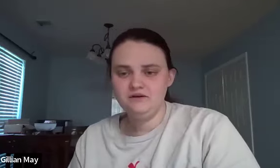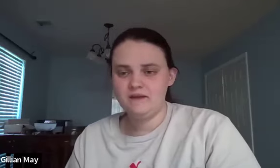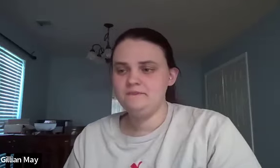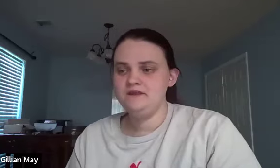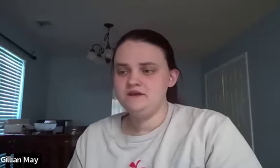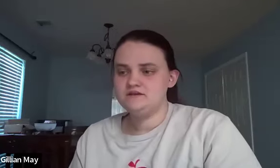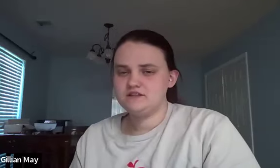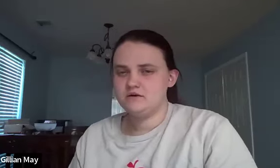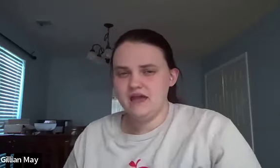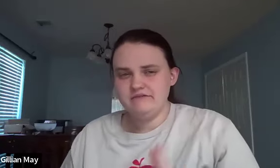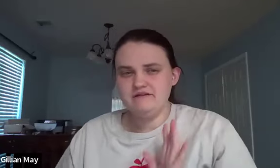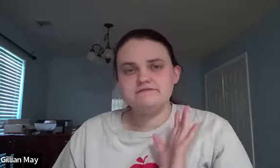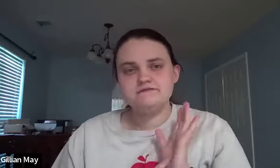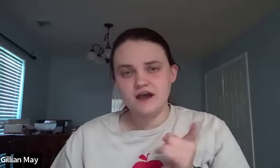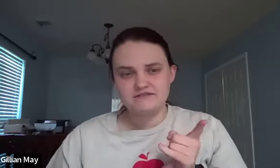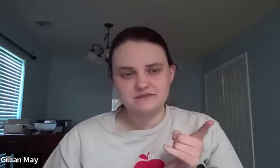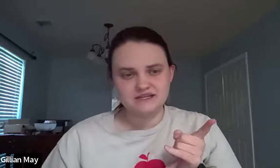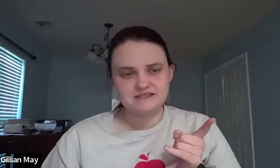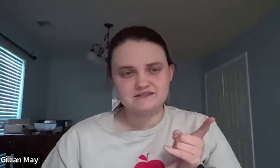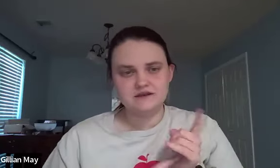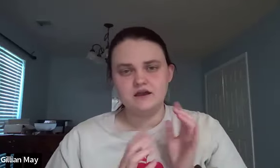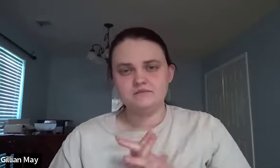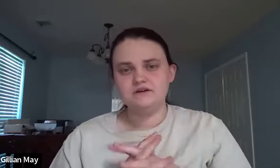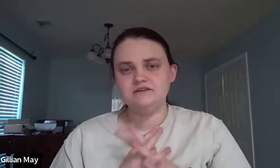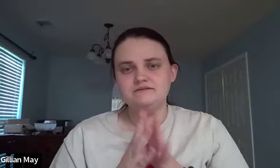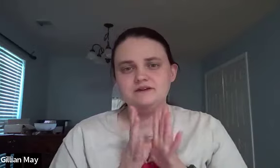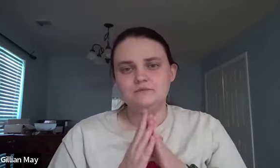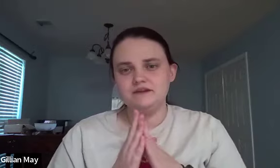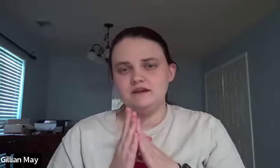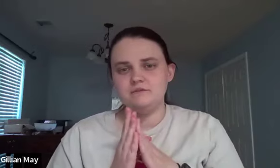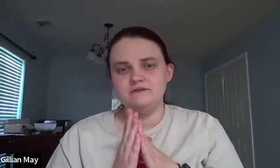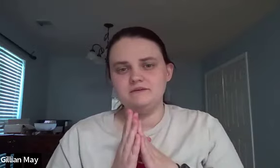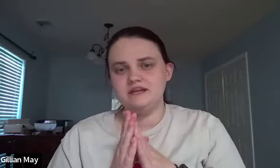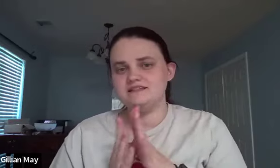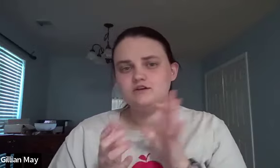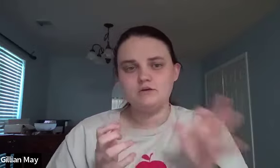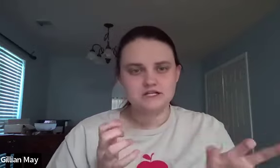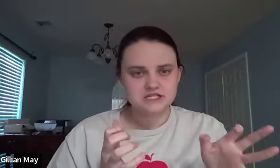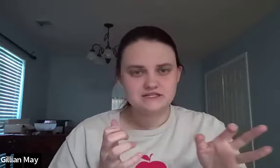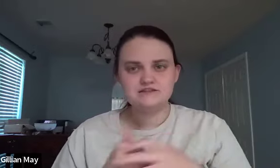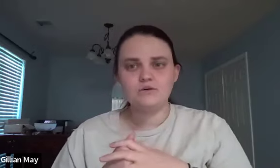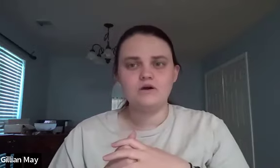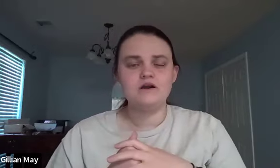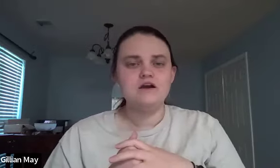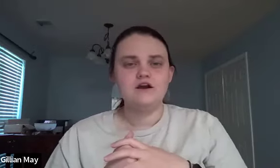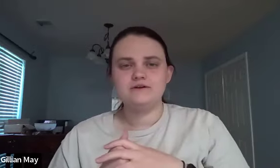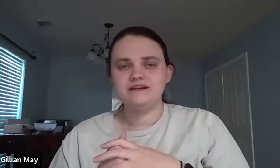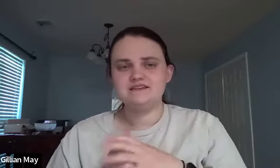Okay, so we have about 5 minutes. I'm gonna leave it open if anybody has any questions, or are there any